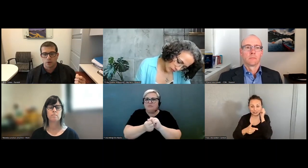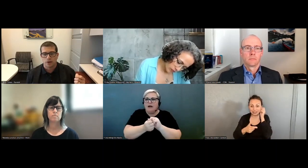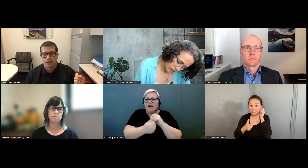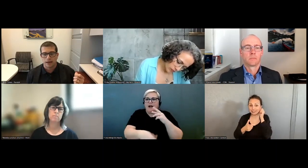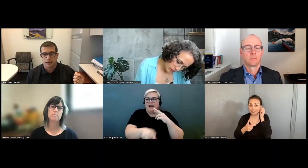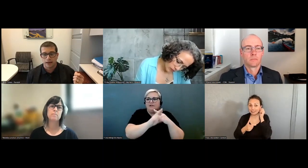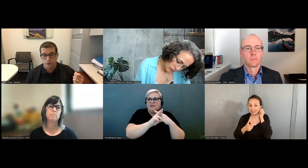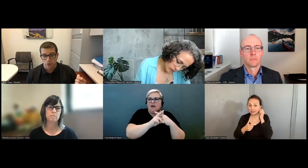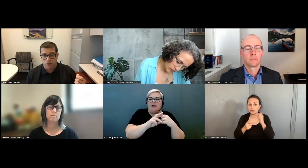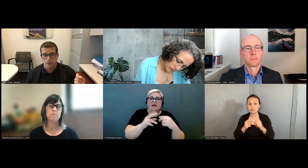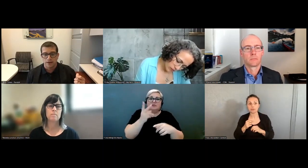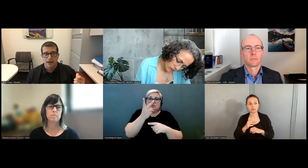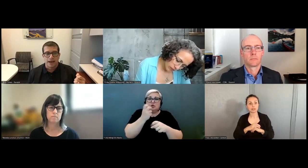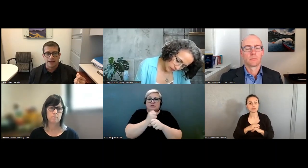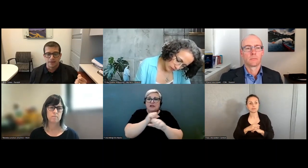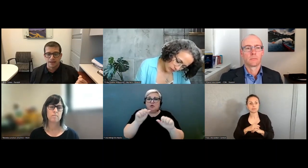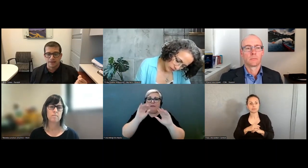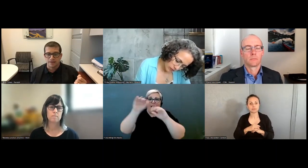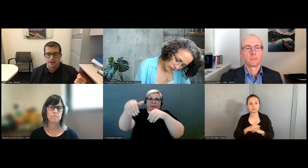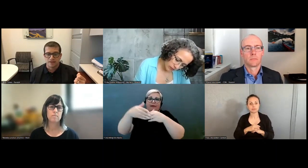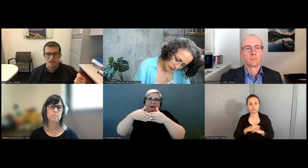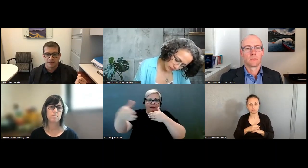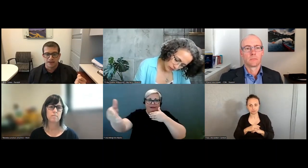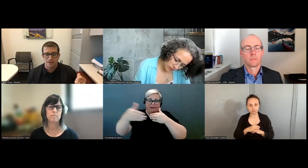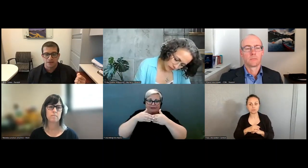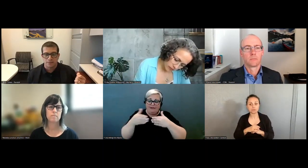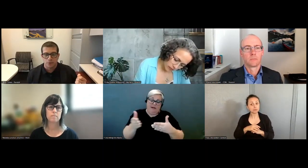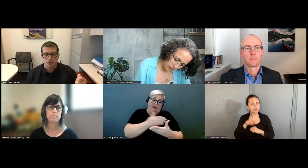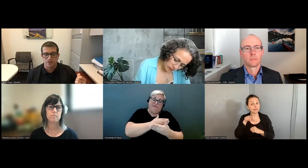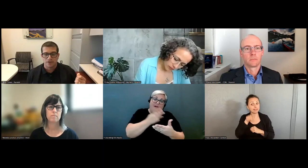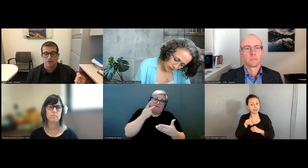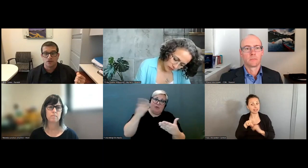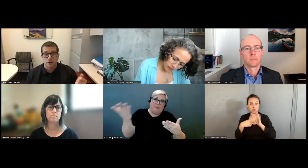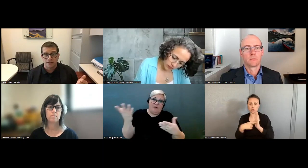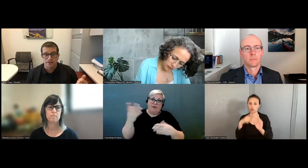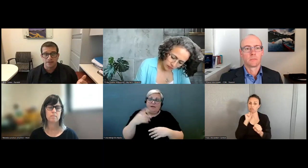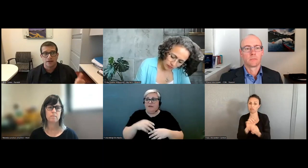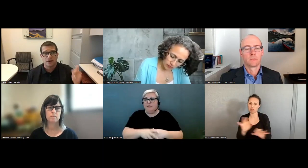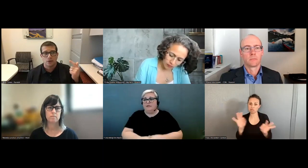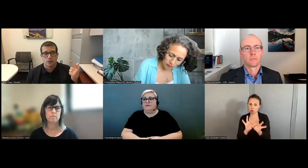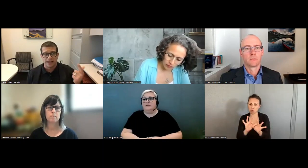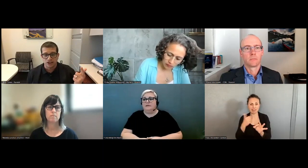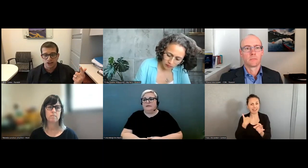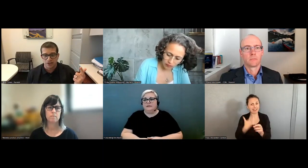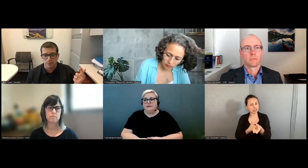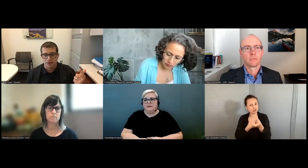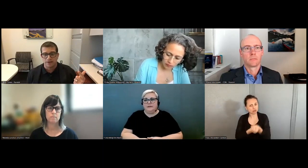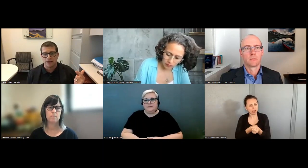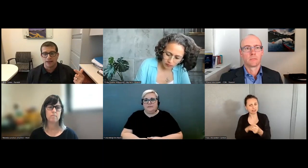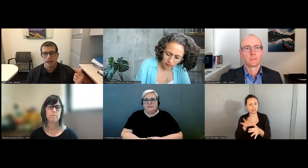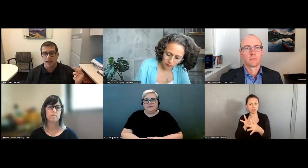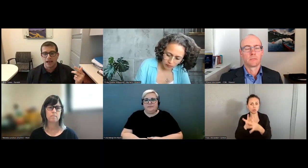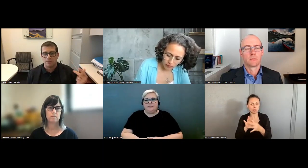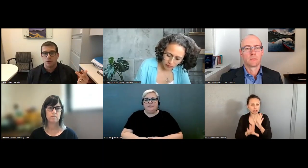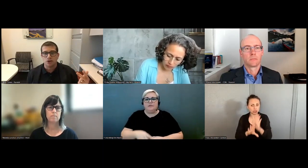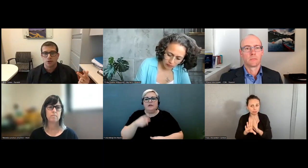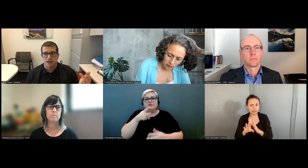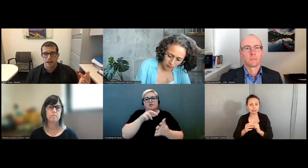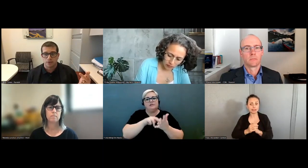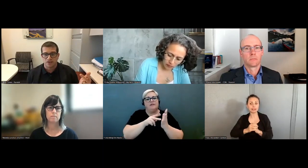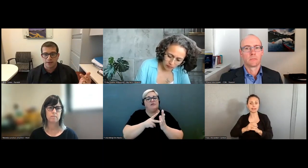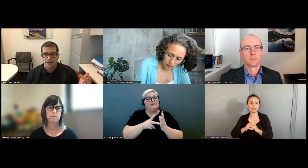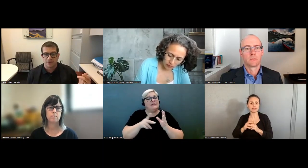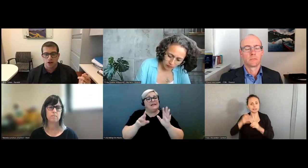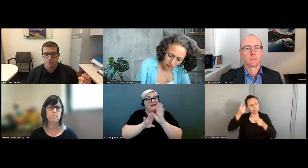families were enrolled. And I think this speaks to the importance of trust, relationship building, and